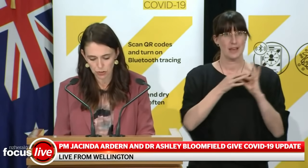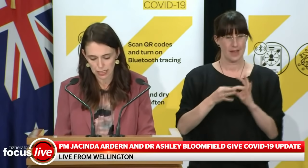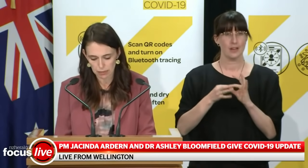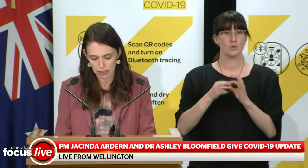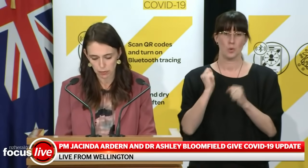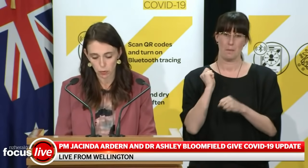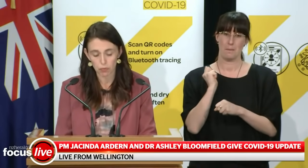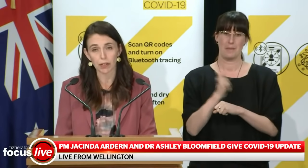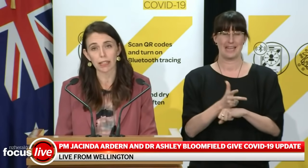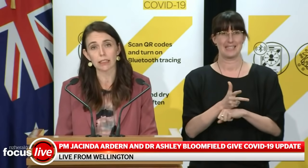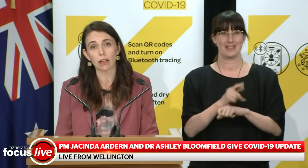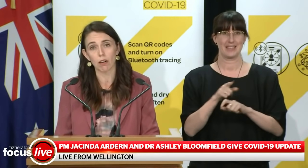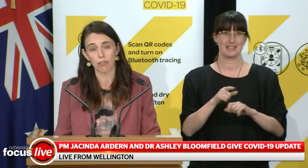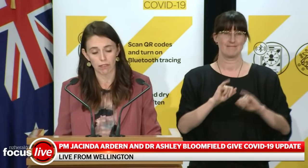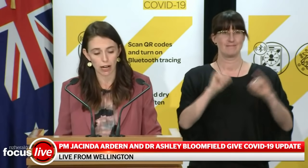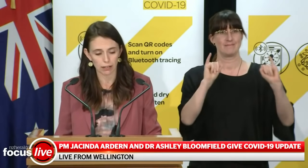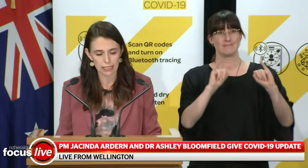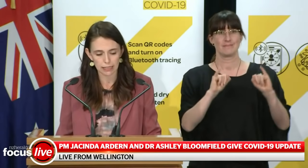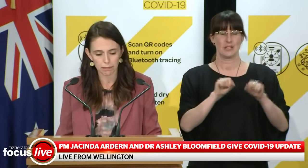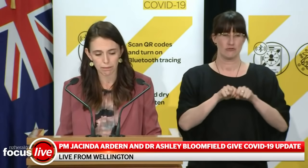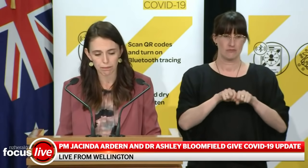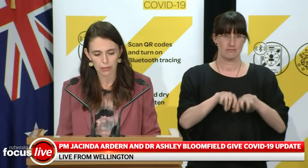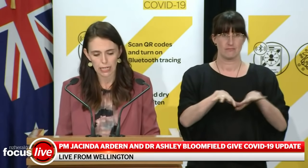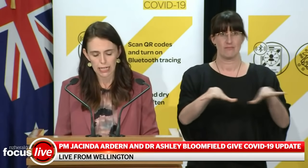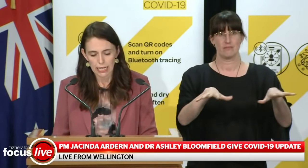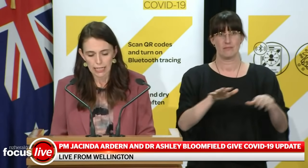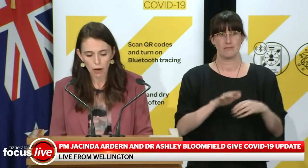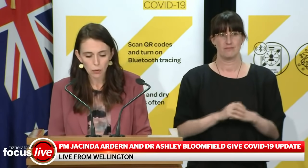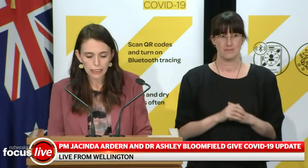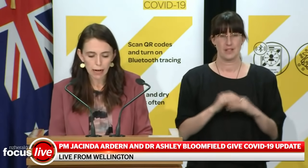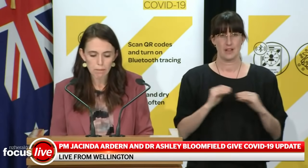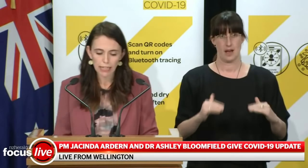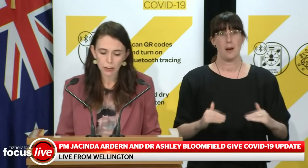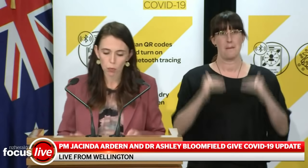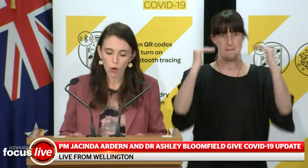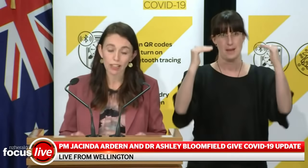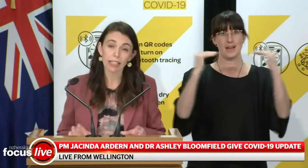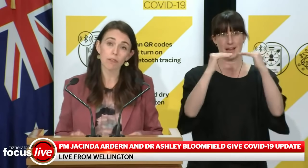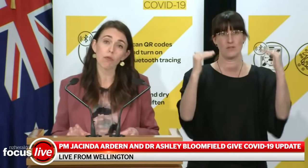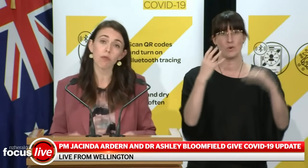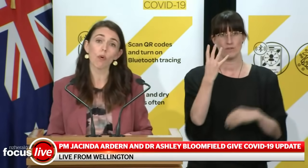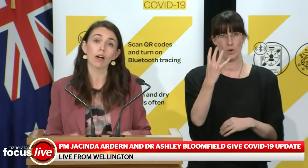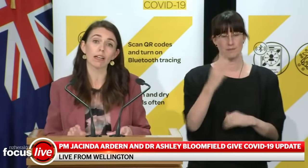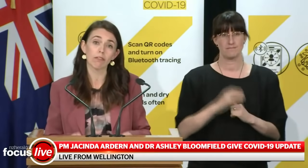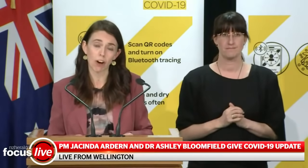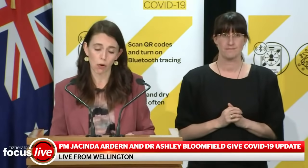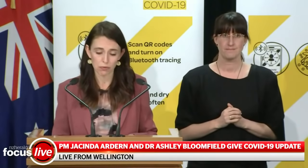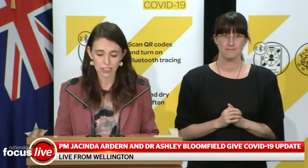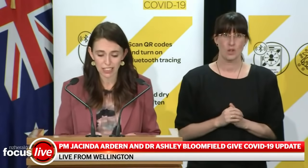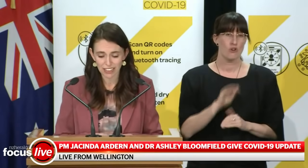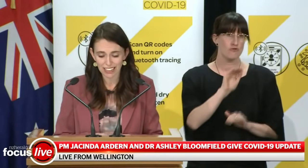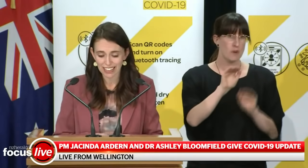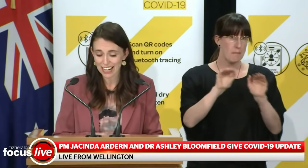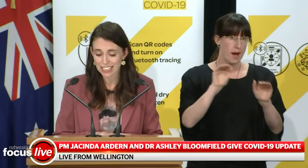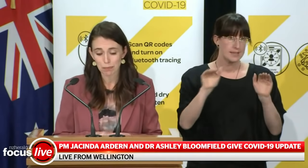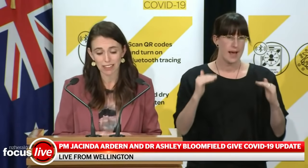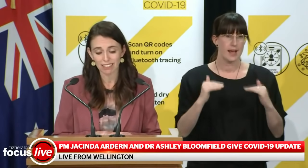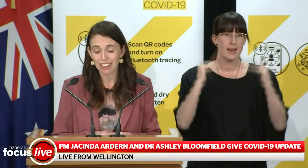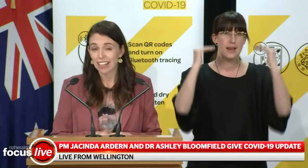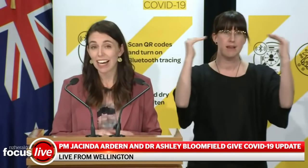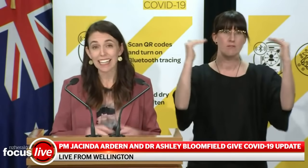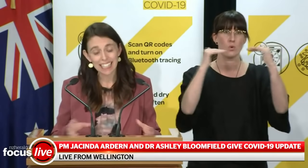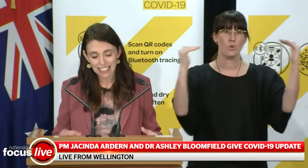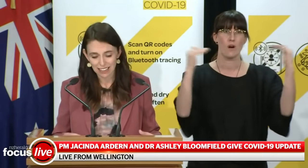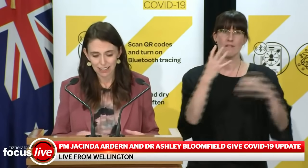dangerous and transmissible variant of the virus. Now, I want to come back to what Level 4 involves, given it has